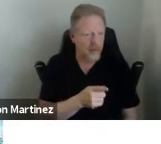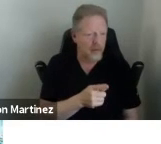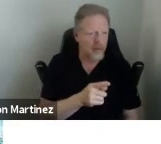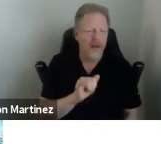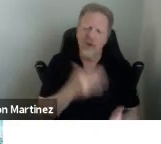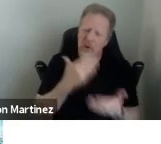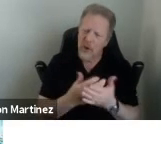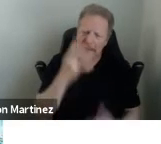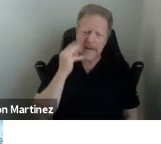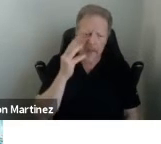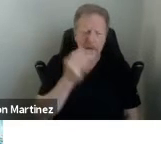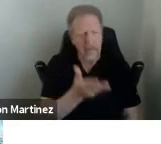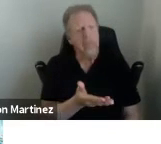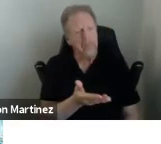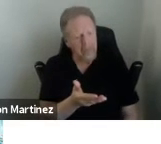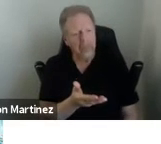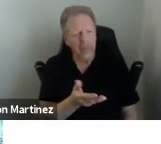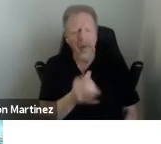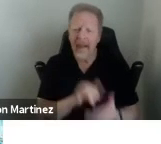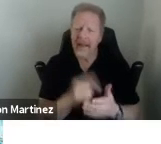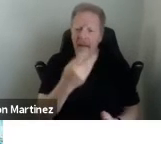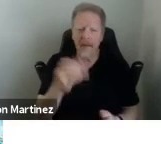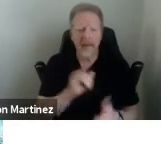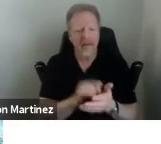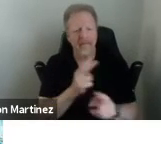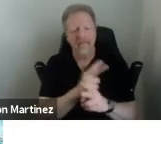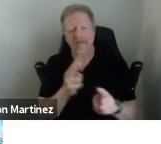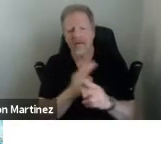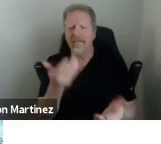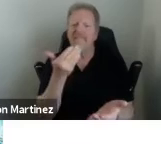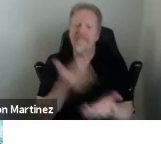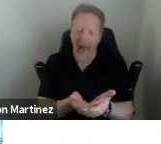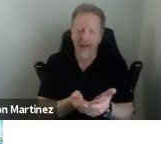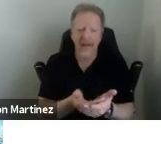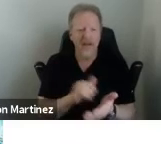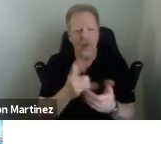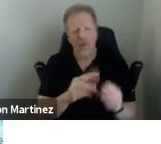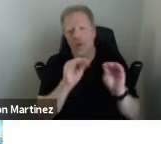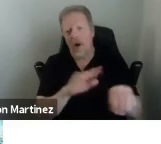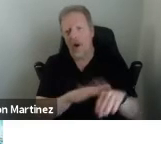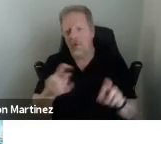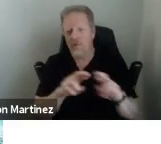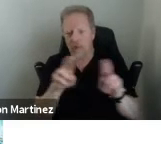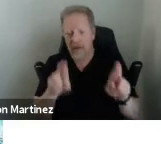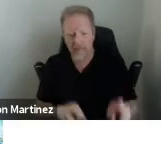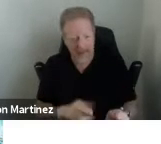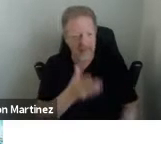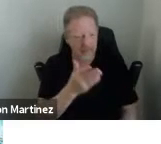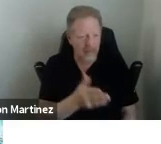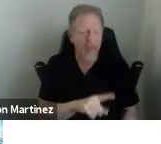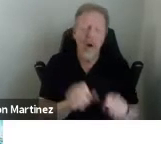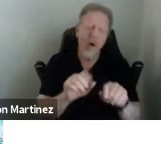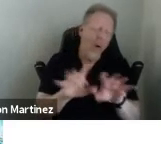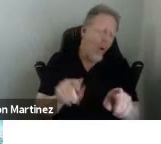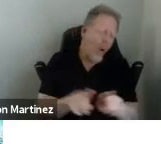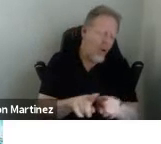good experience there. So this is something very valid that you might want to put on your resume. But also,